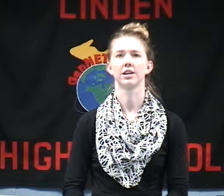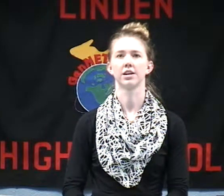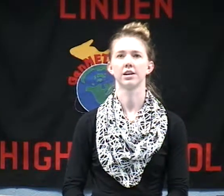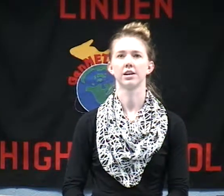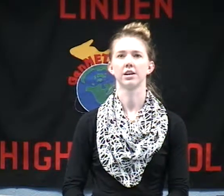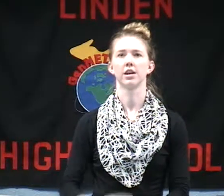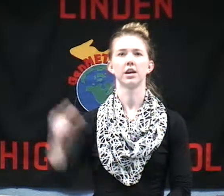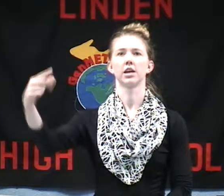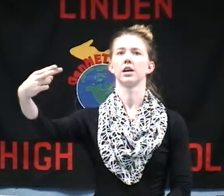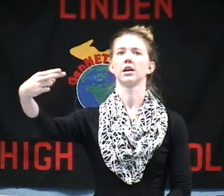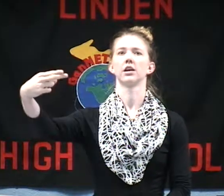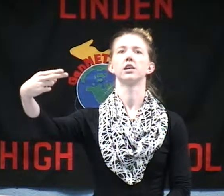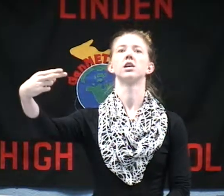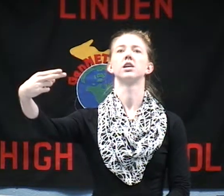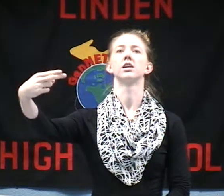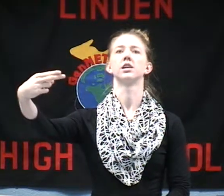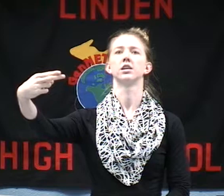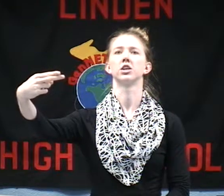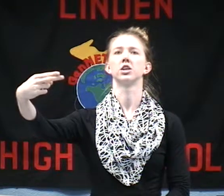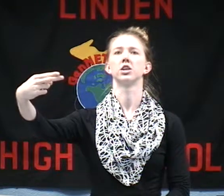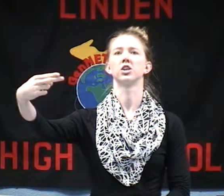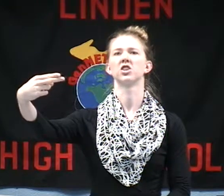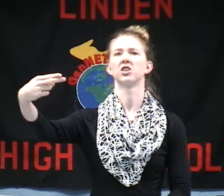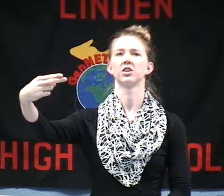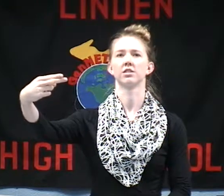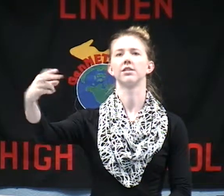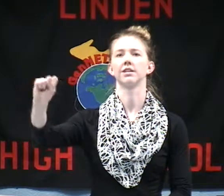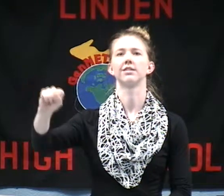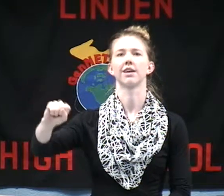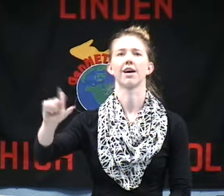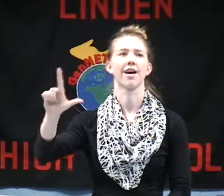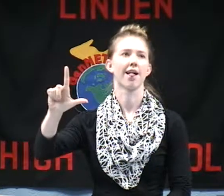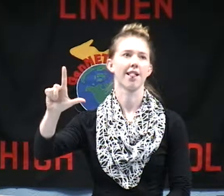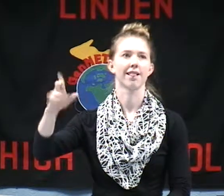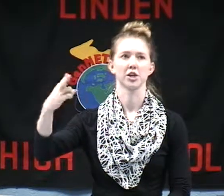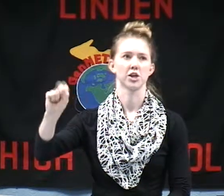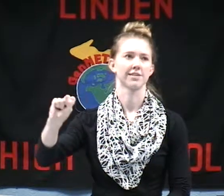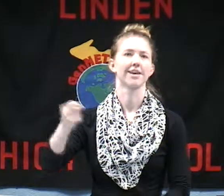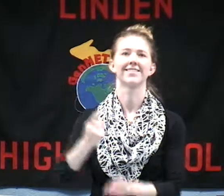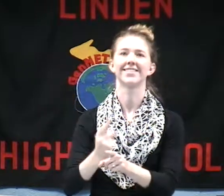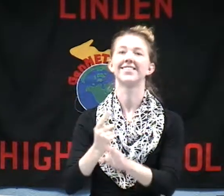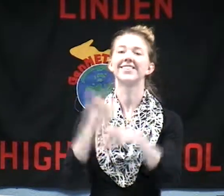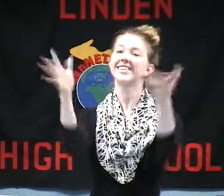but like. Oh, that actually are loaded. The ones that are actually loaded. You just watch that one.